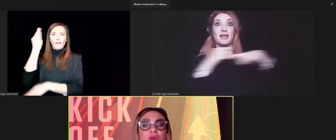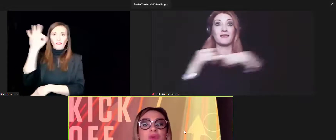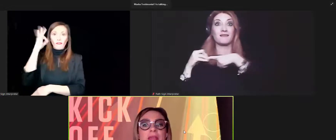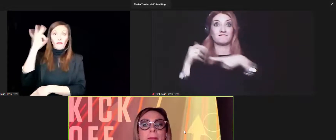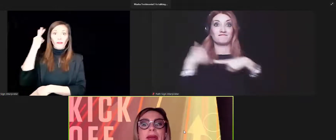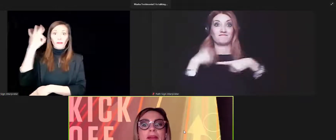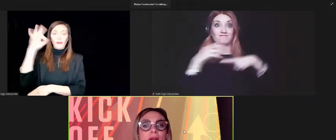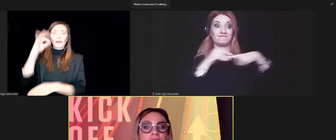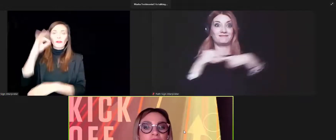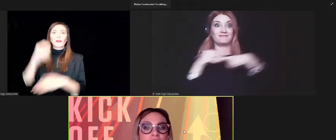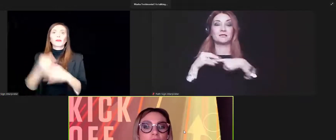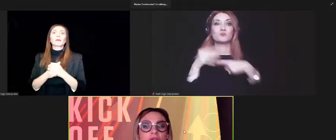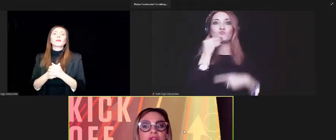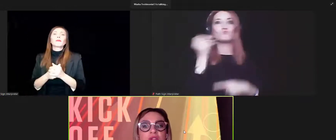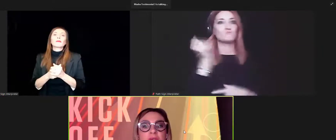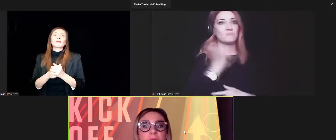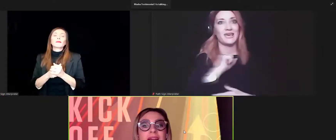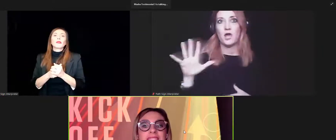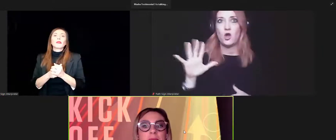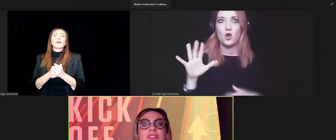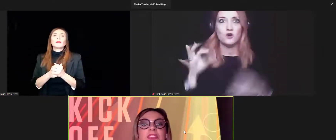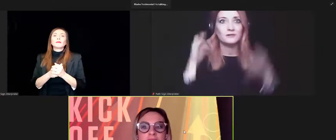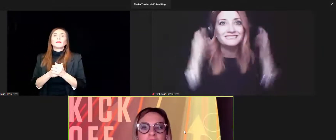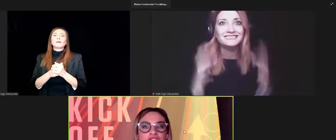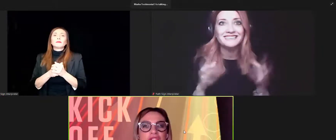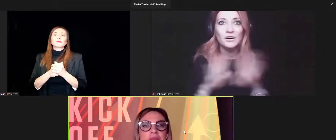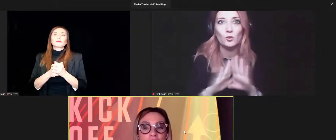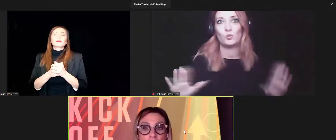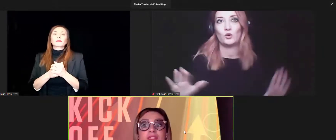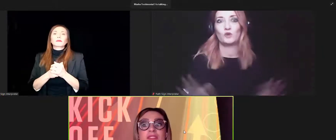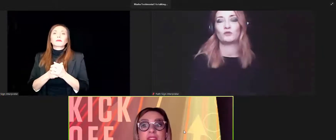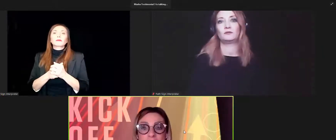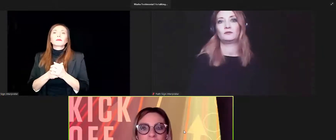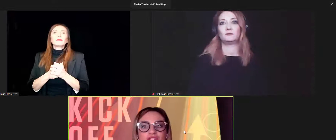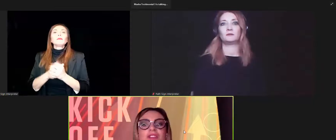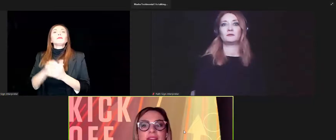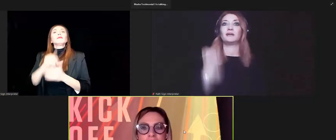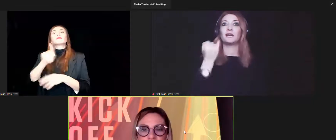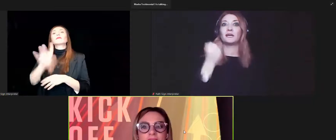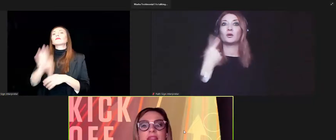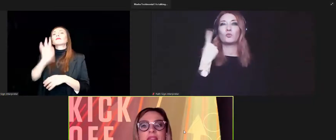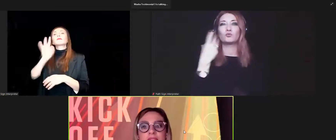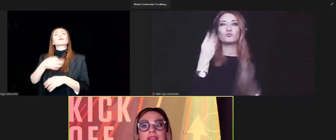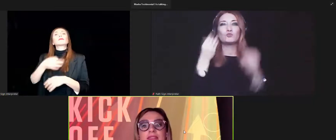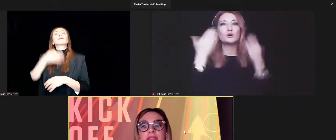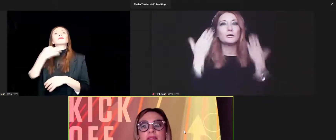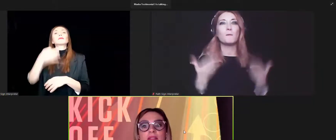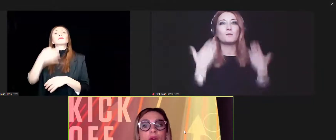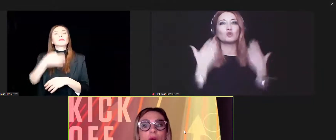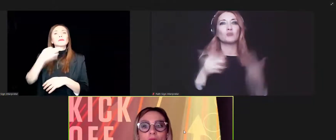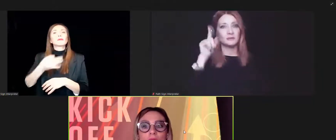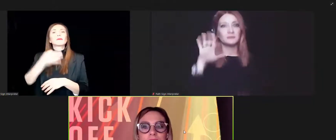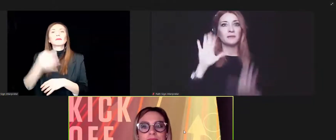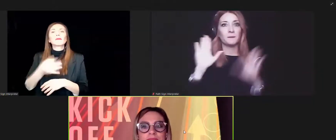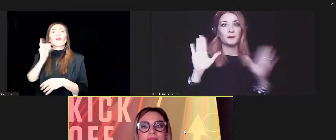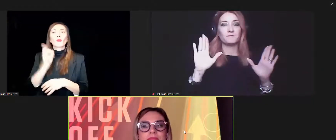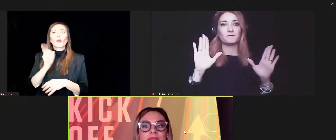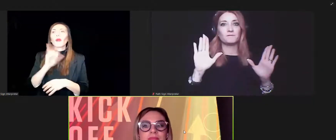always choose a background song to spice up the energy, because the energy, again, is